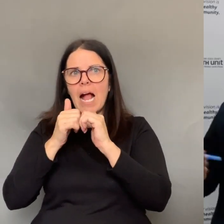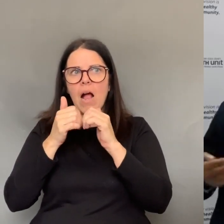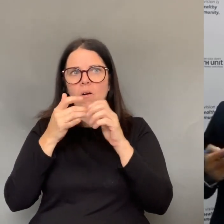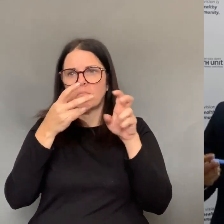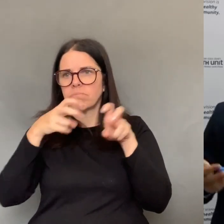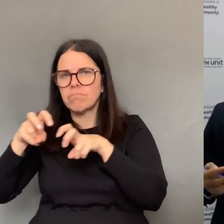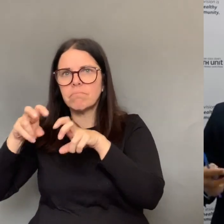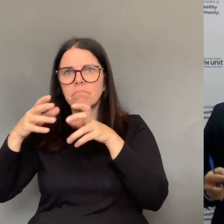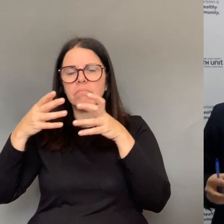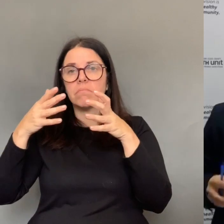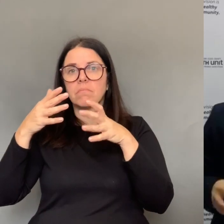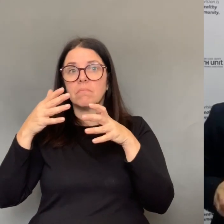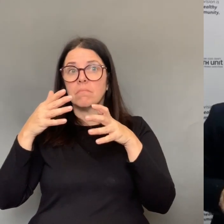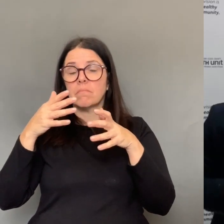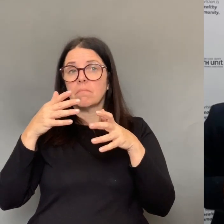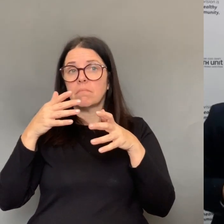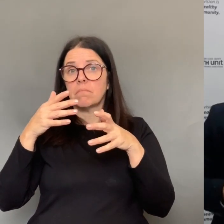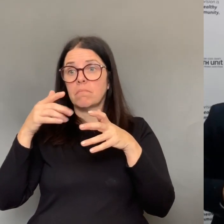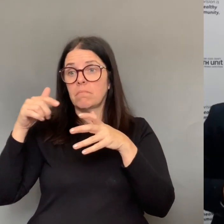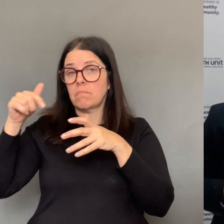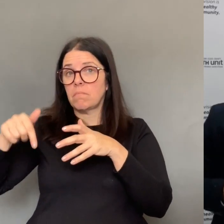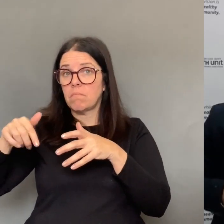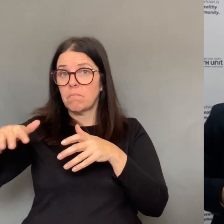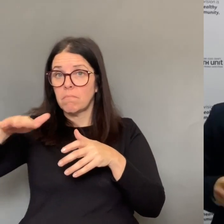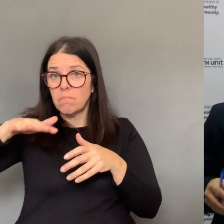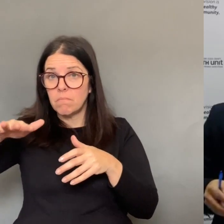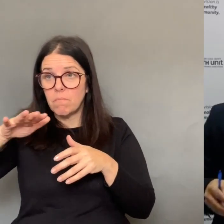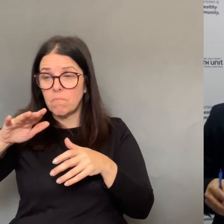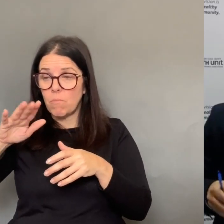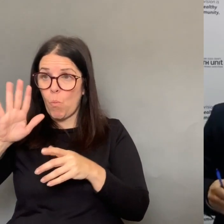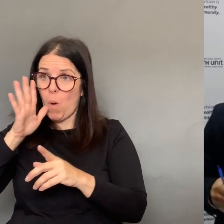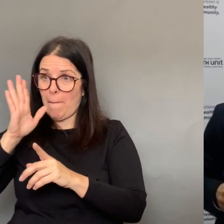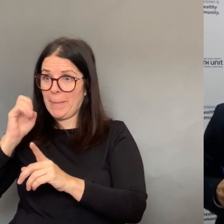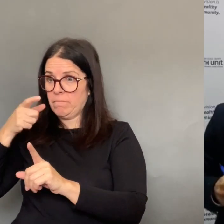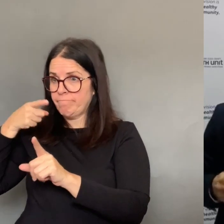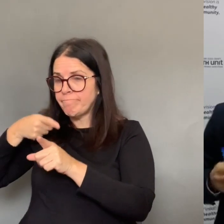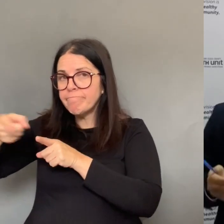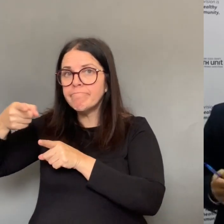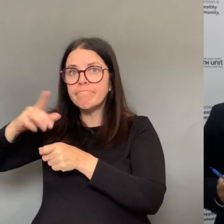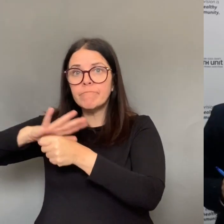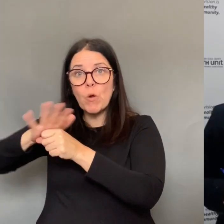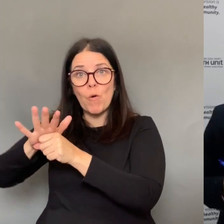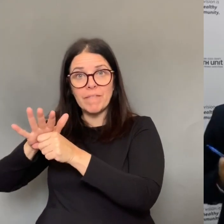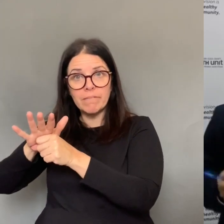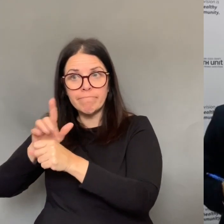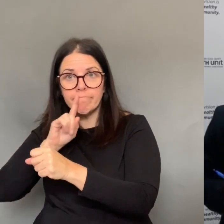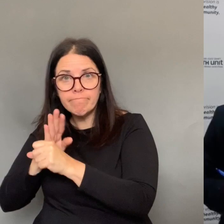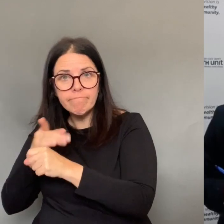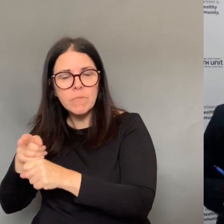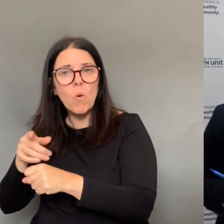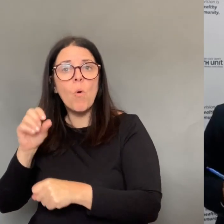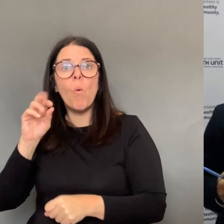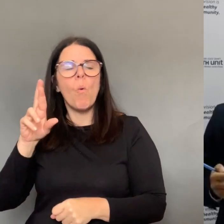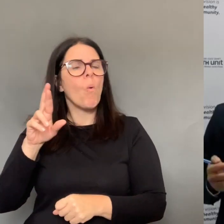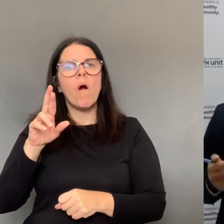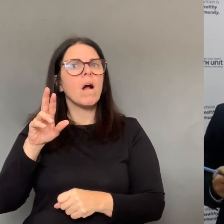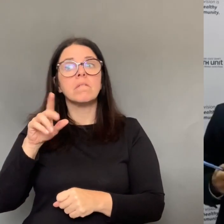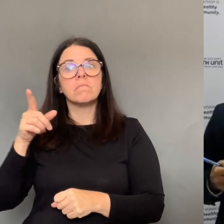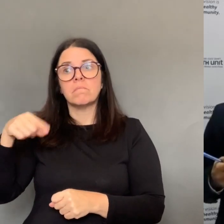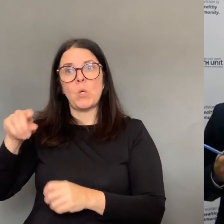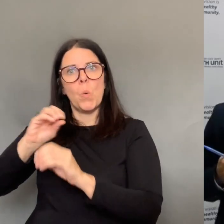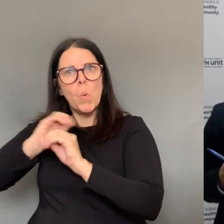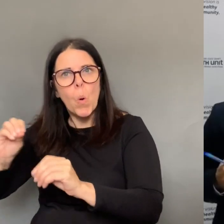some of these details, I think we still need to finalize, but what I can say is yes, they do have the capacity.